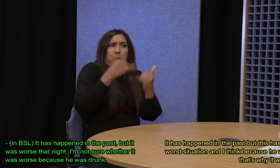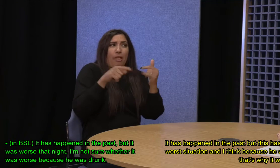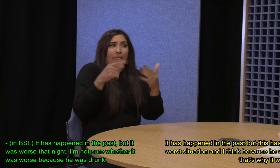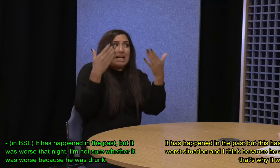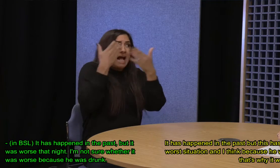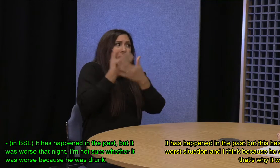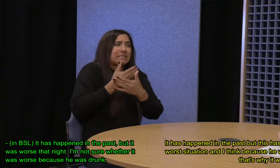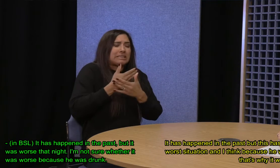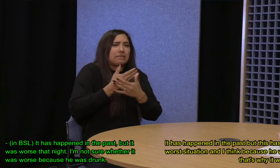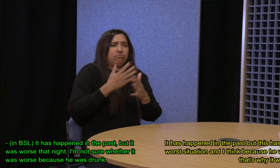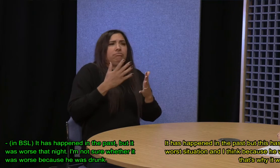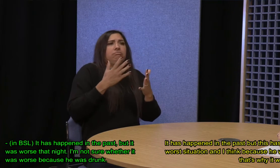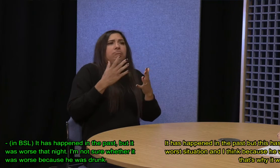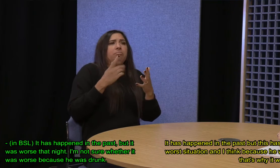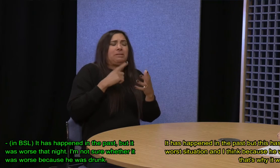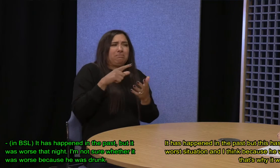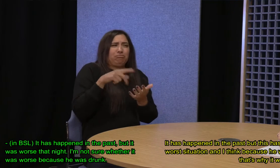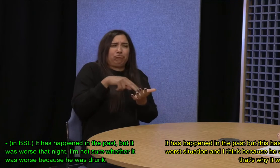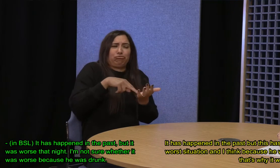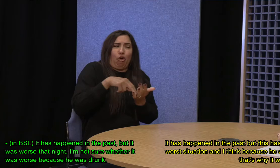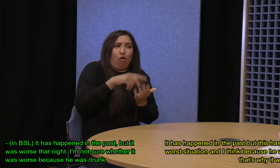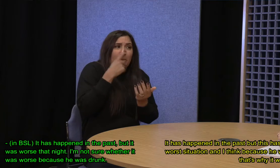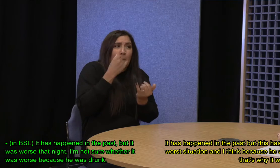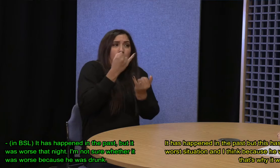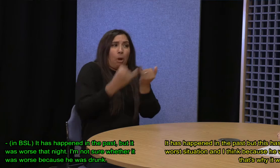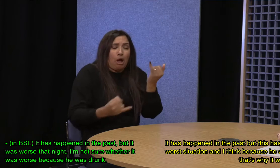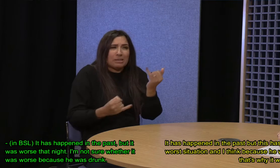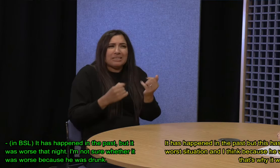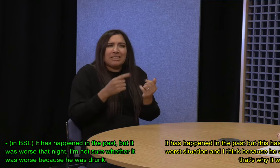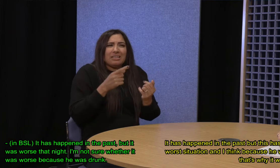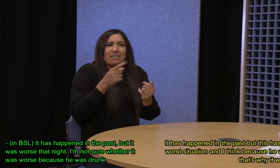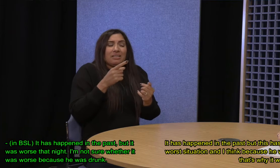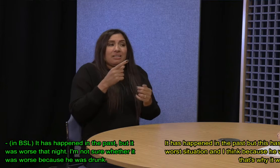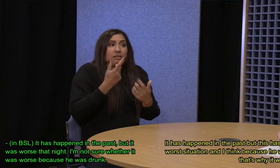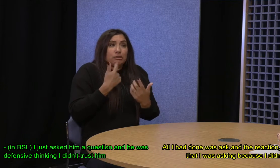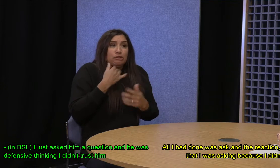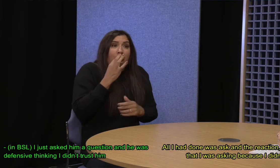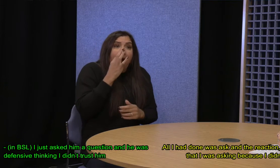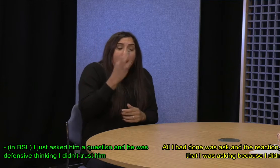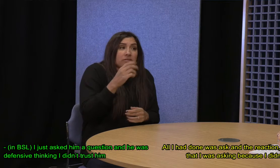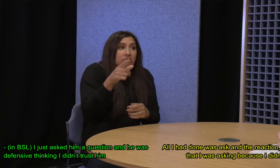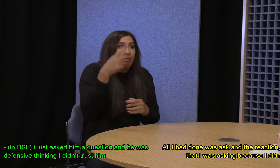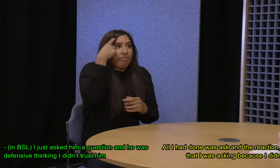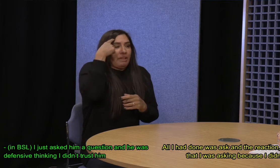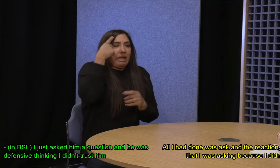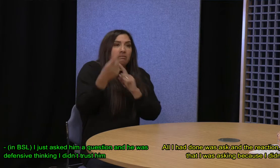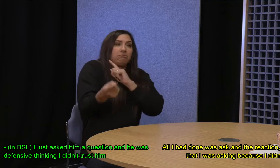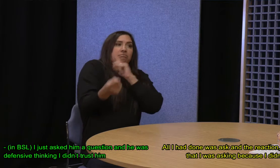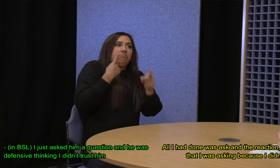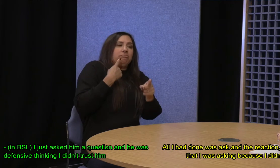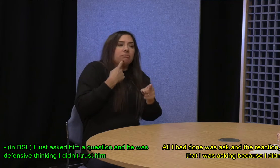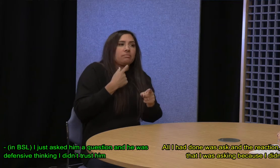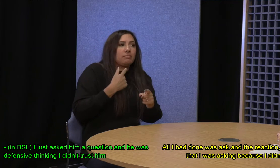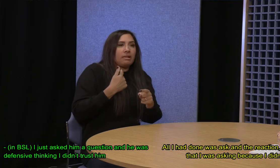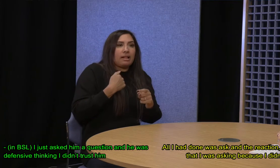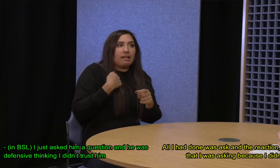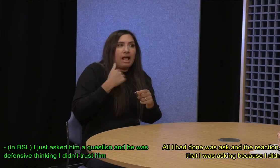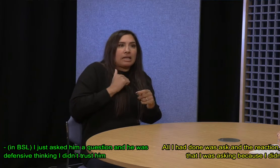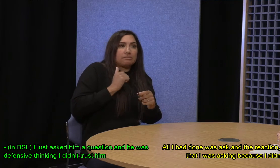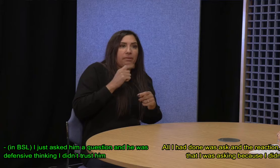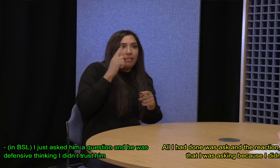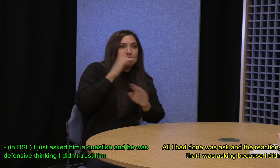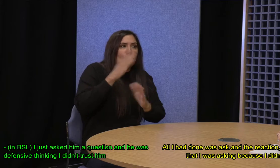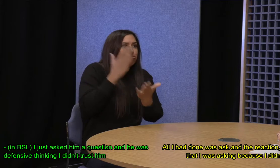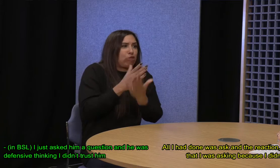It has happened in the past, but this was the worst situation. And I think because he was drunk, that's why it was worse. All I had done was ask,